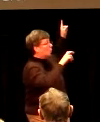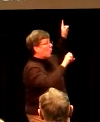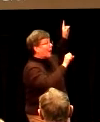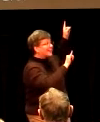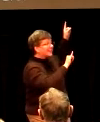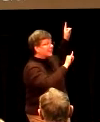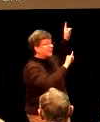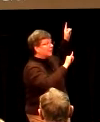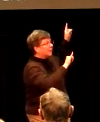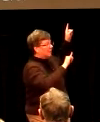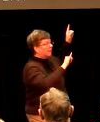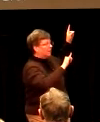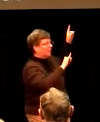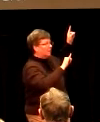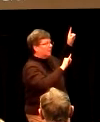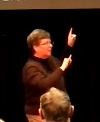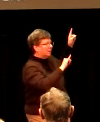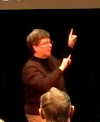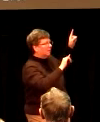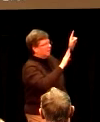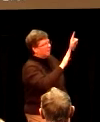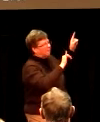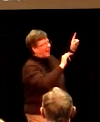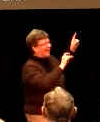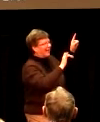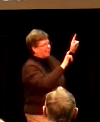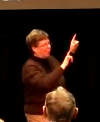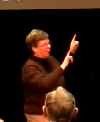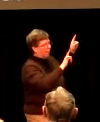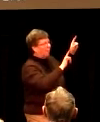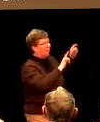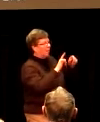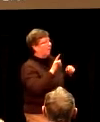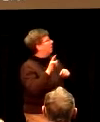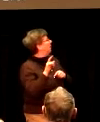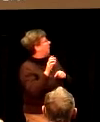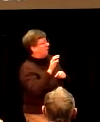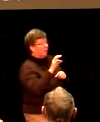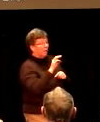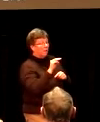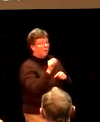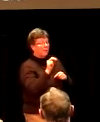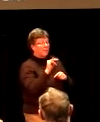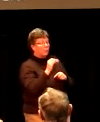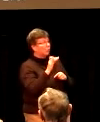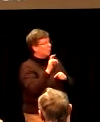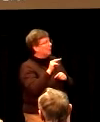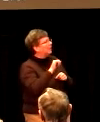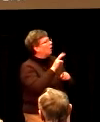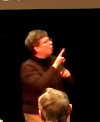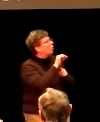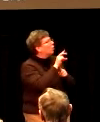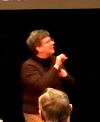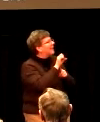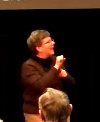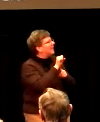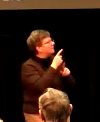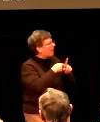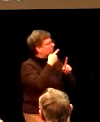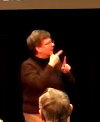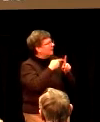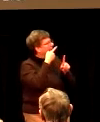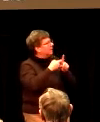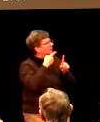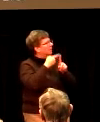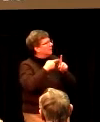has about a biennial one, but it's really unreliable. The Madden-Julian can oscillate over 30 days. The Pacific